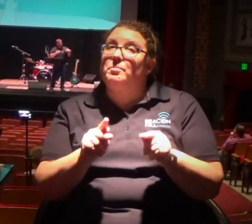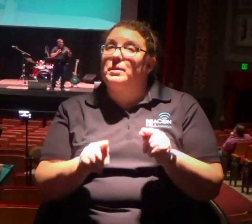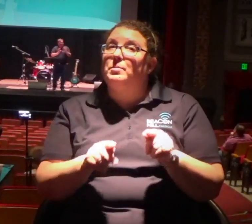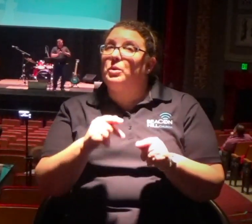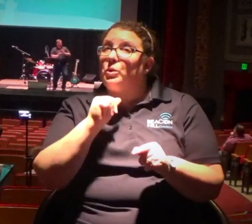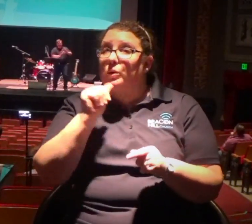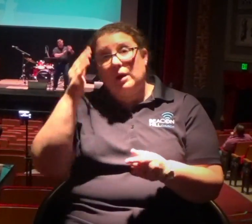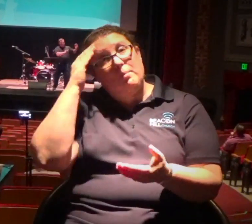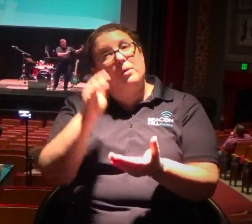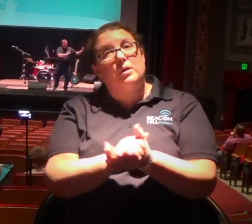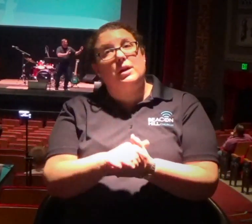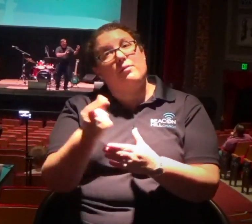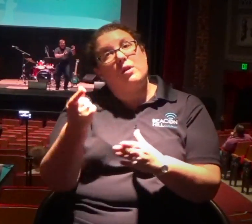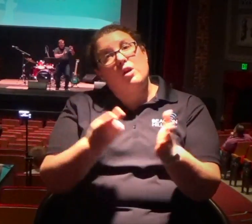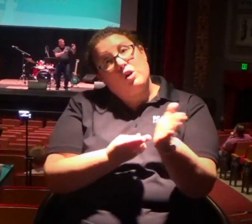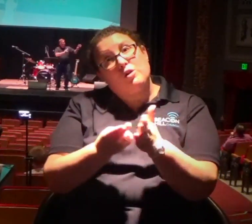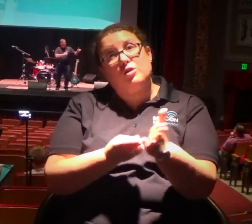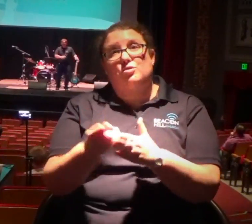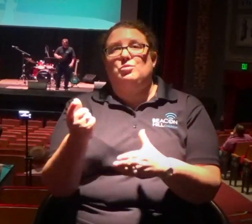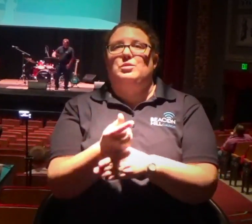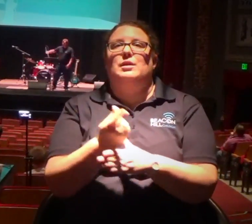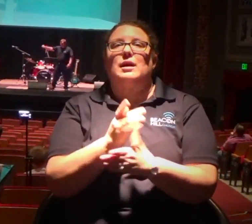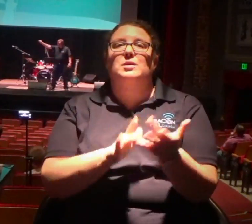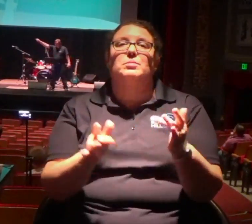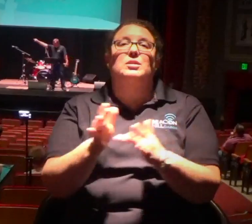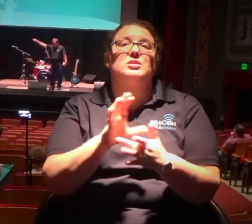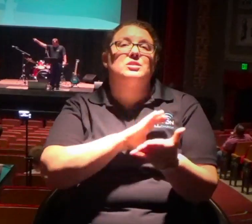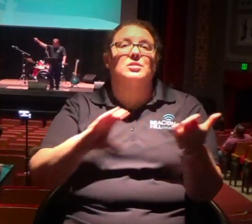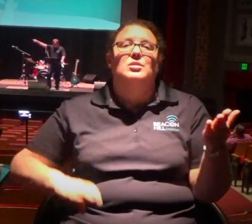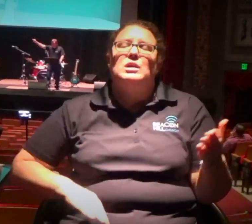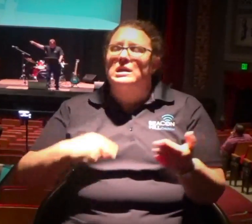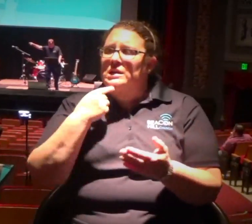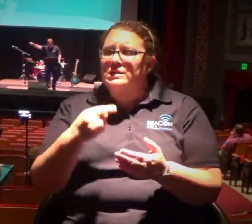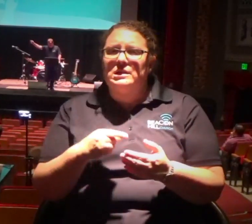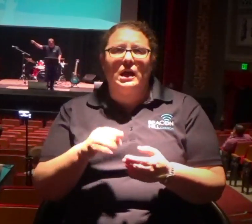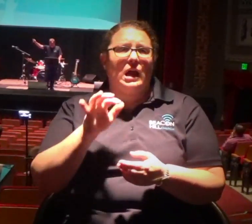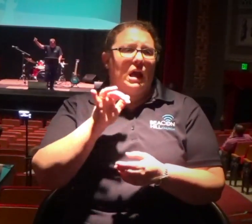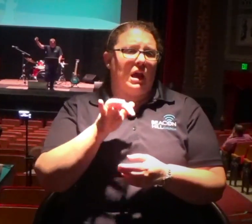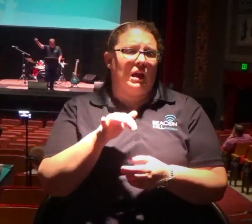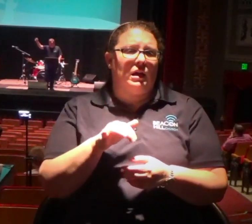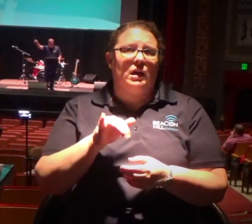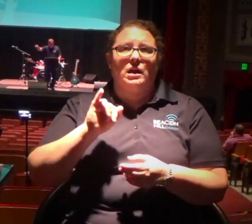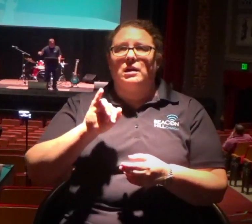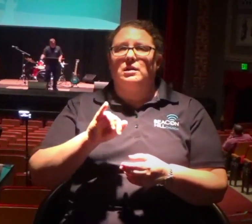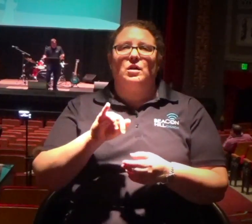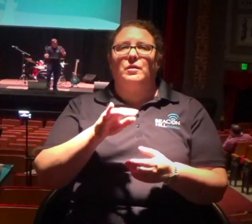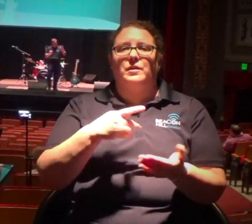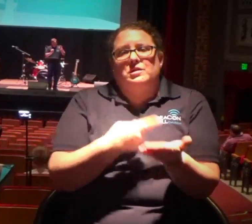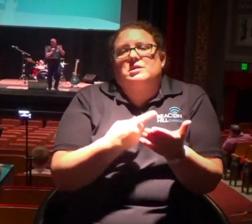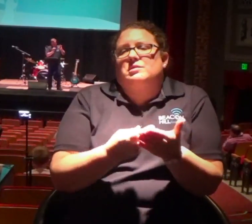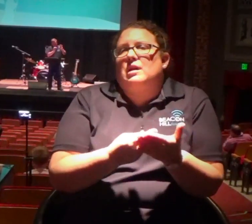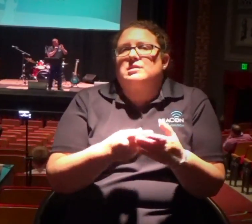Christ, they try to assign it to somebody else. They try to say that Jeremiah is the one that they're talking about. That